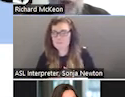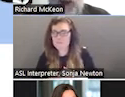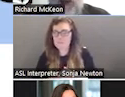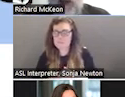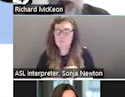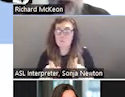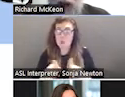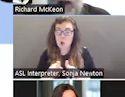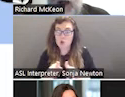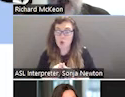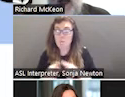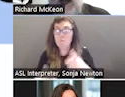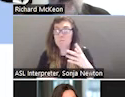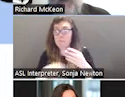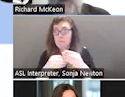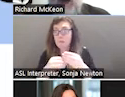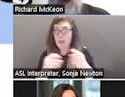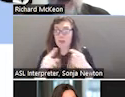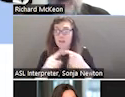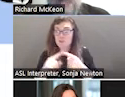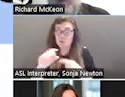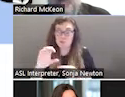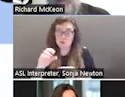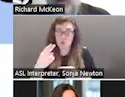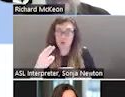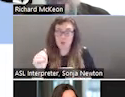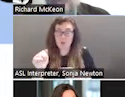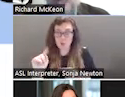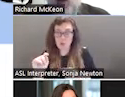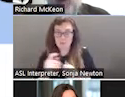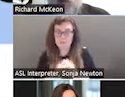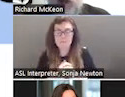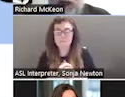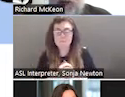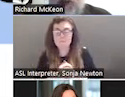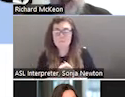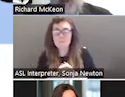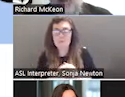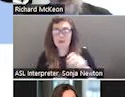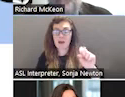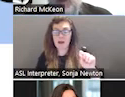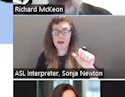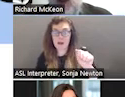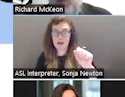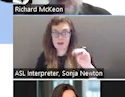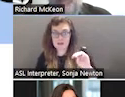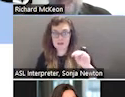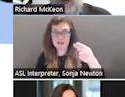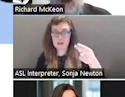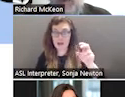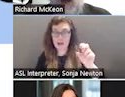and I'll put this into the chat, is that SAMHSA just released